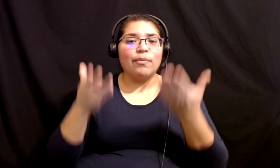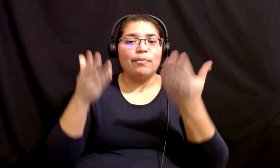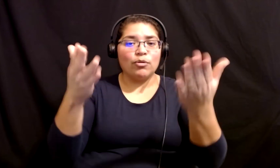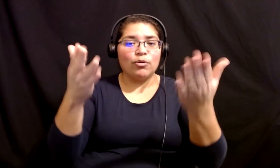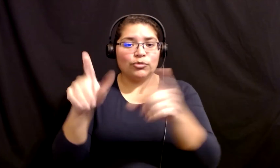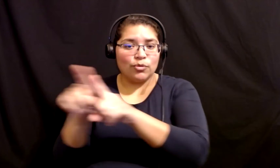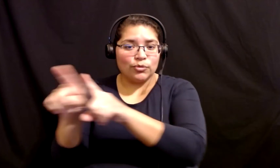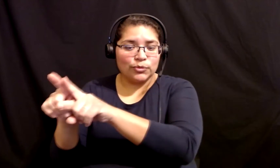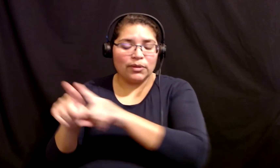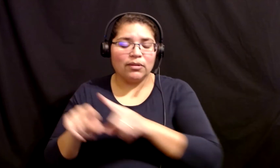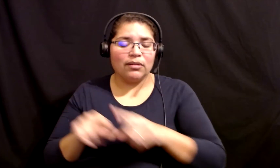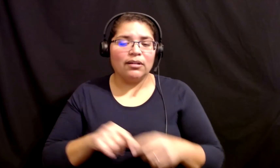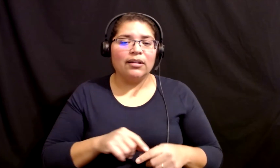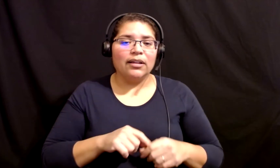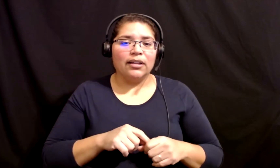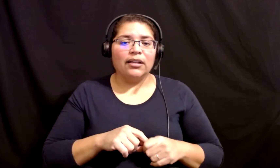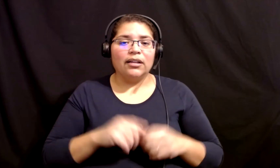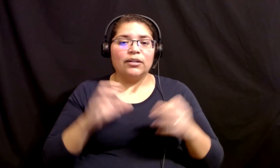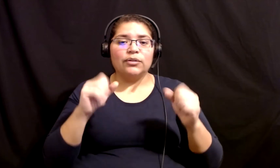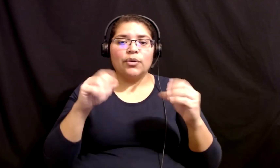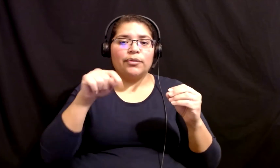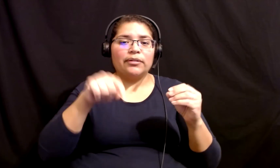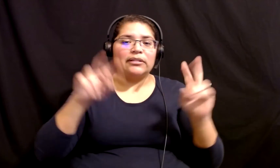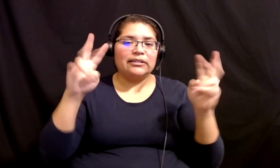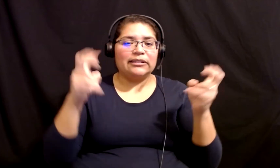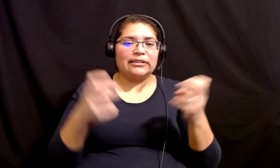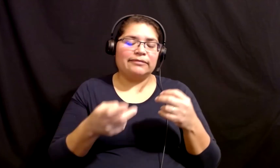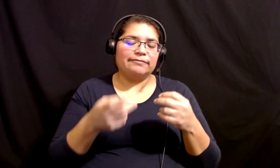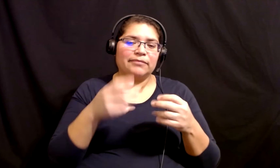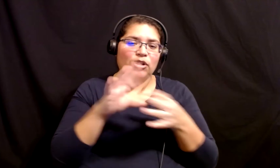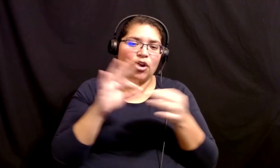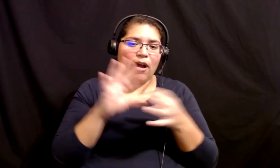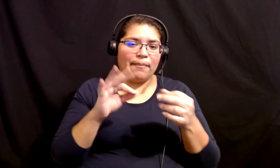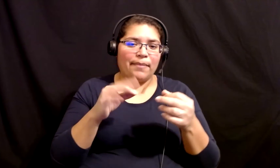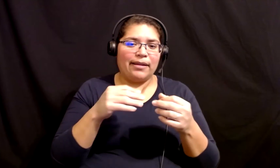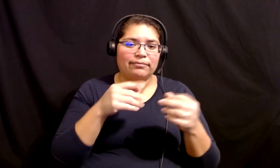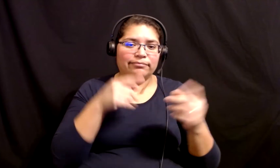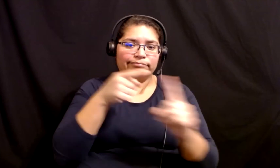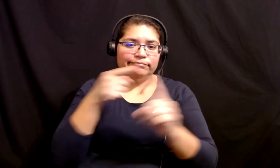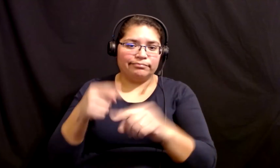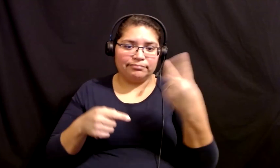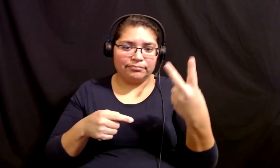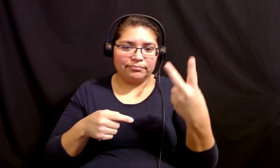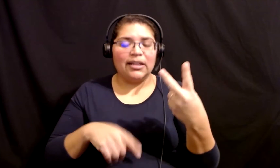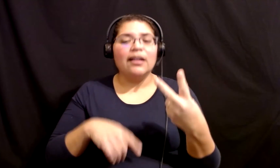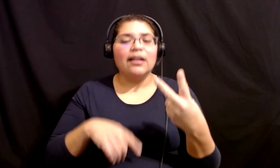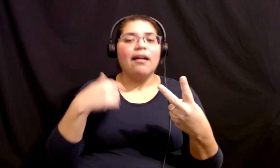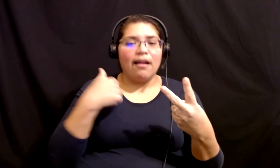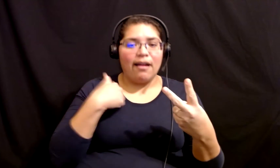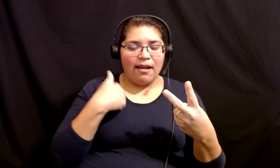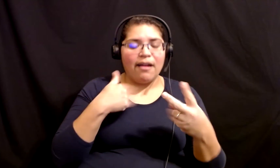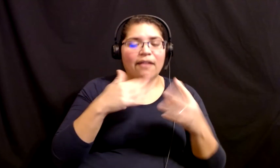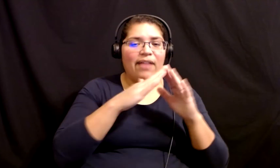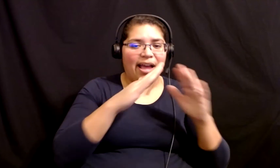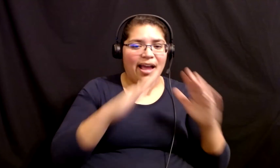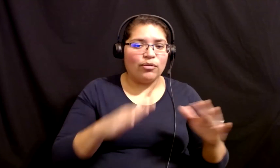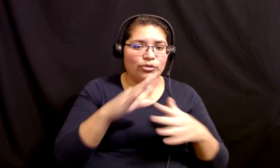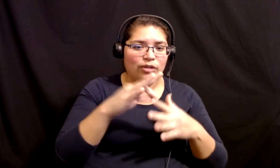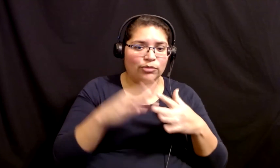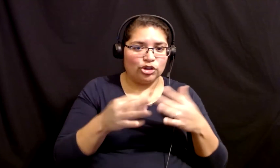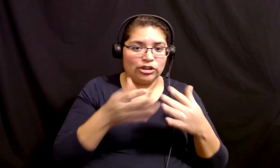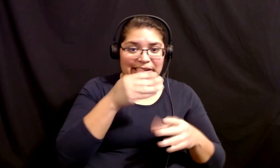well. So this is a two-pronged comment. First of all, that there is unhoused options considered on